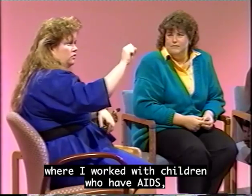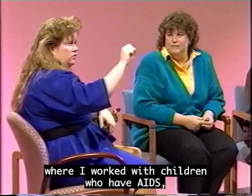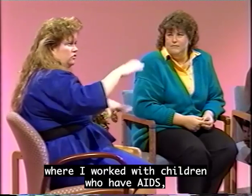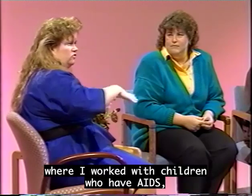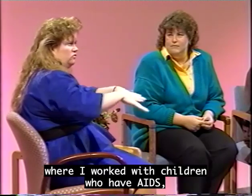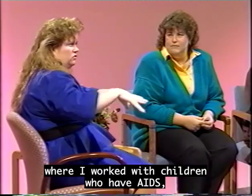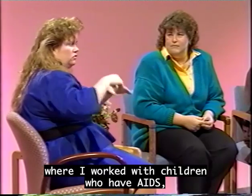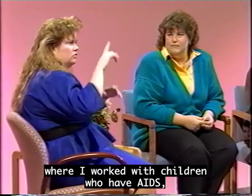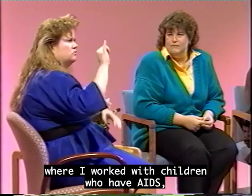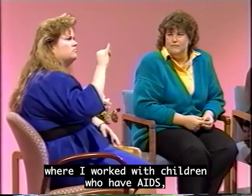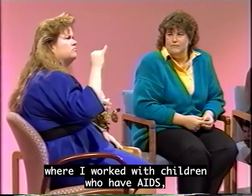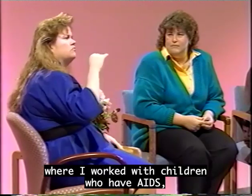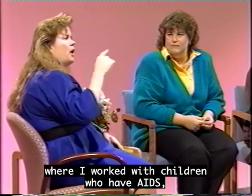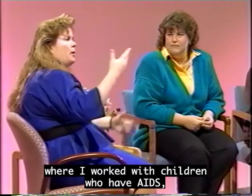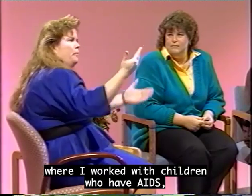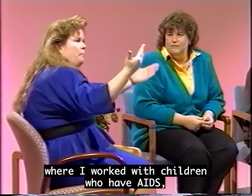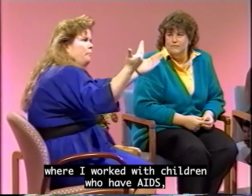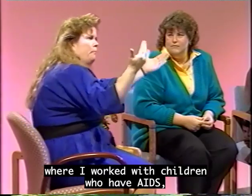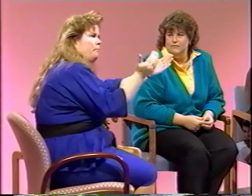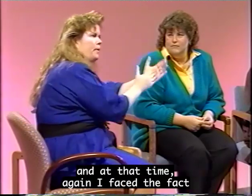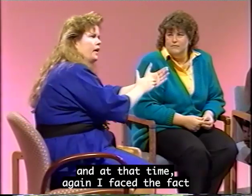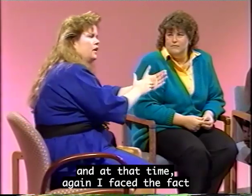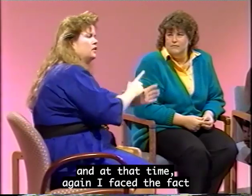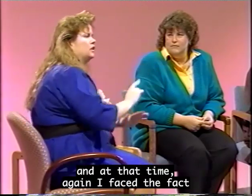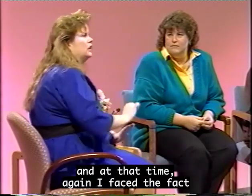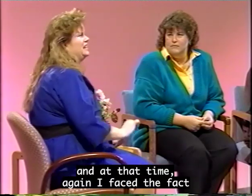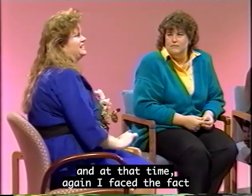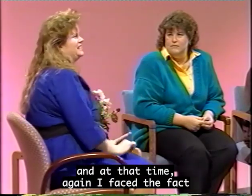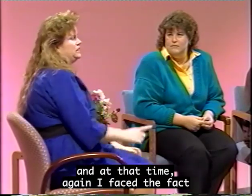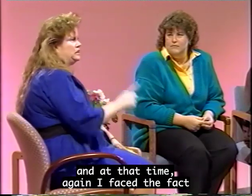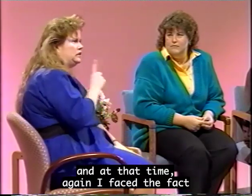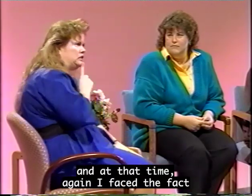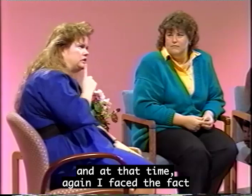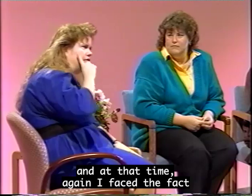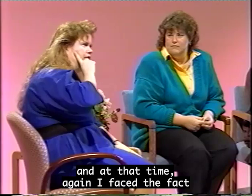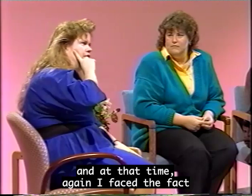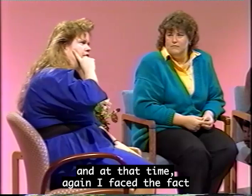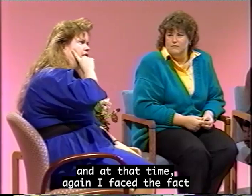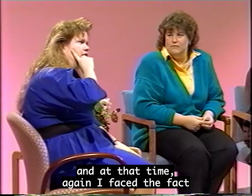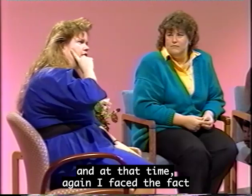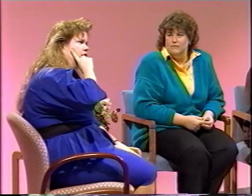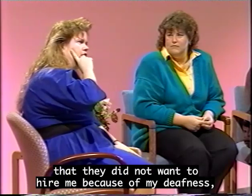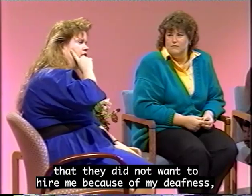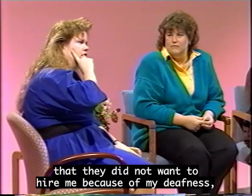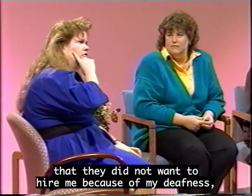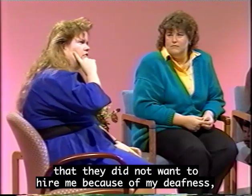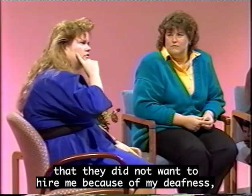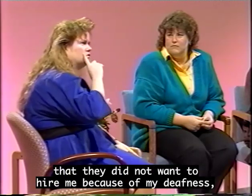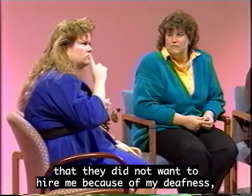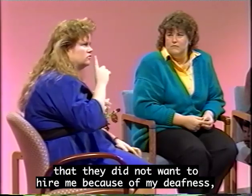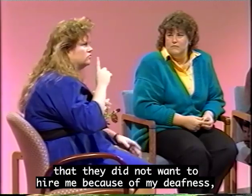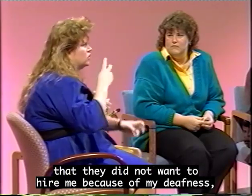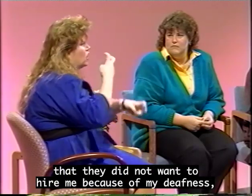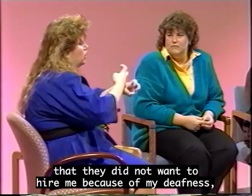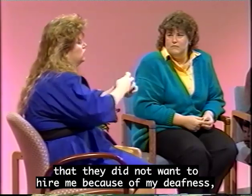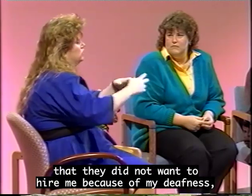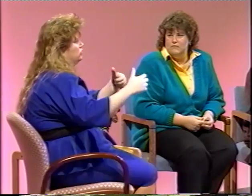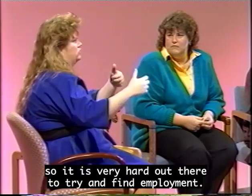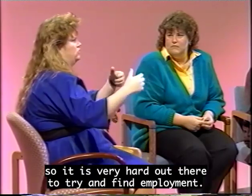worked with children who have AIDS. And at that time, again, I faced the fact that they did not want to hire me because of my deafness.